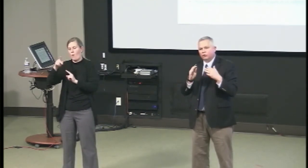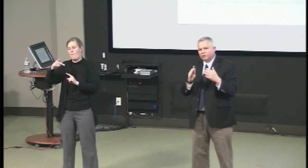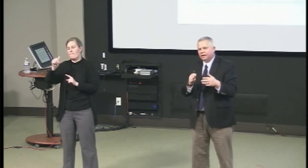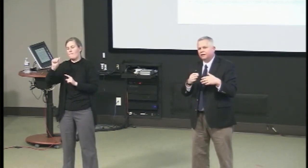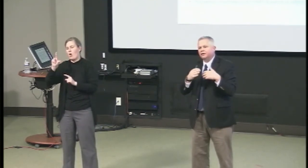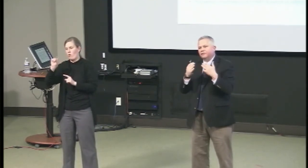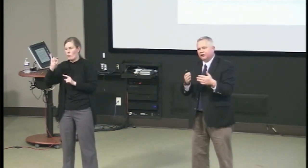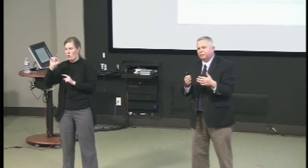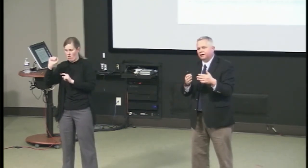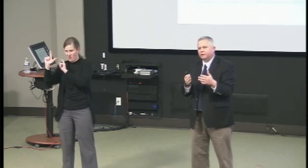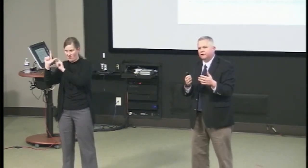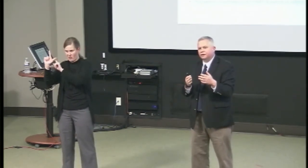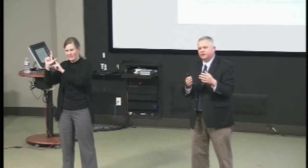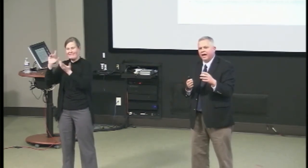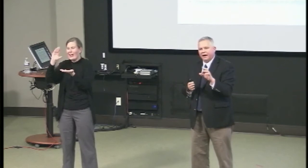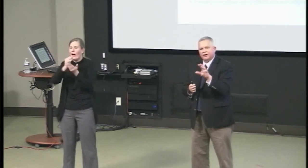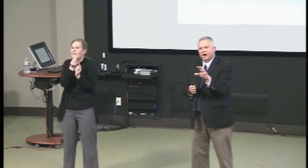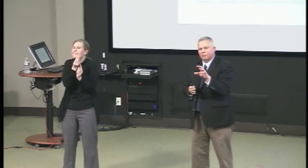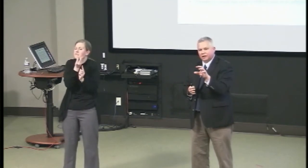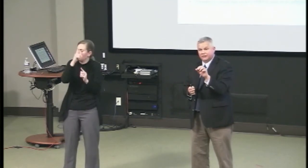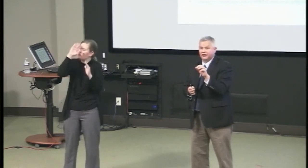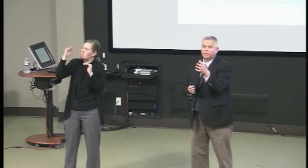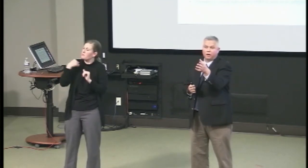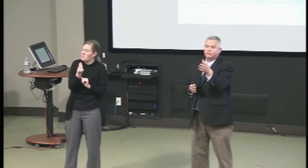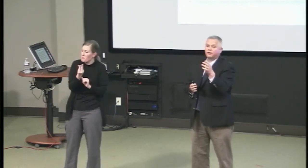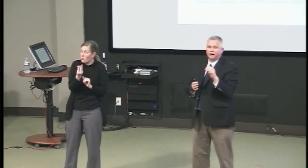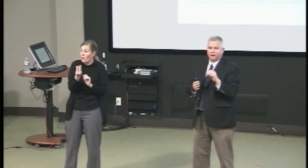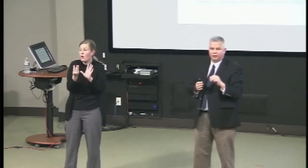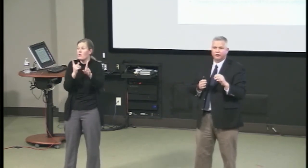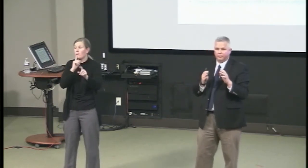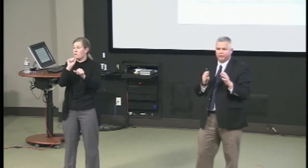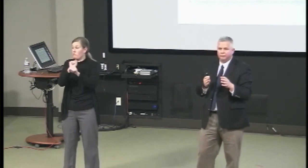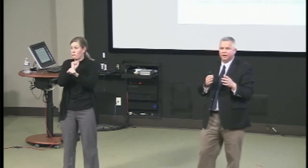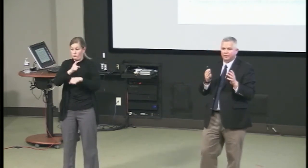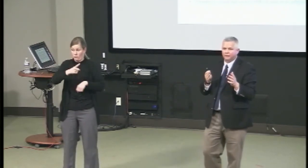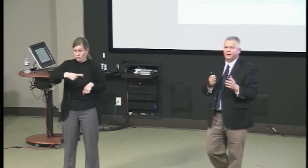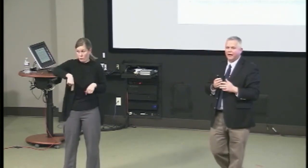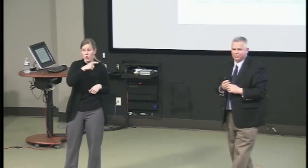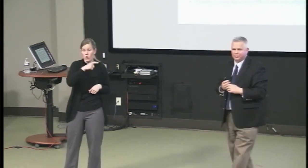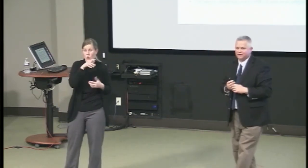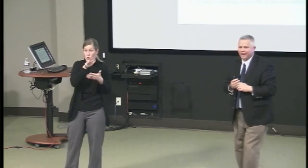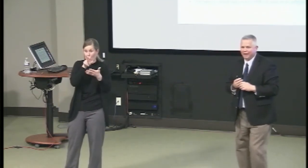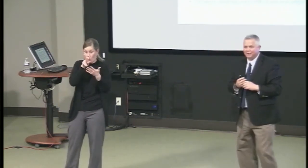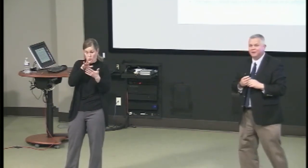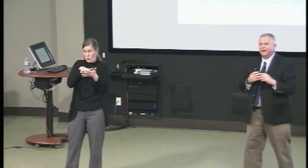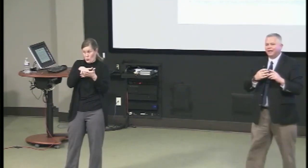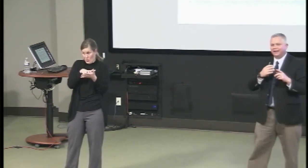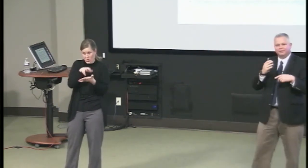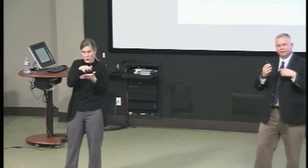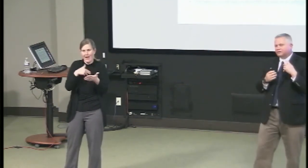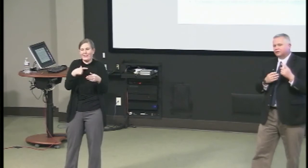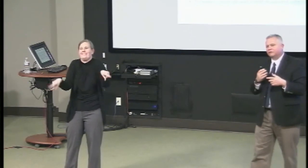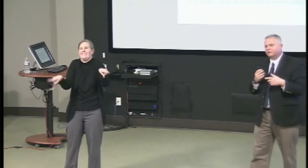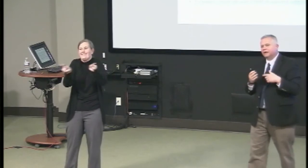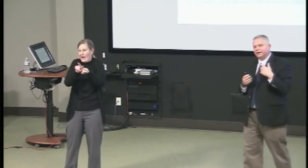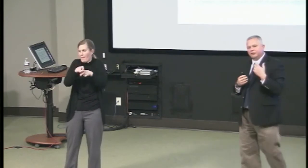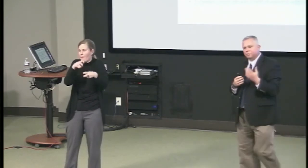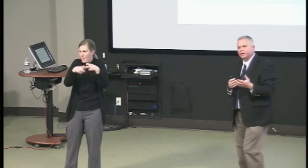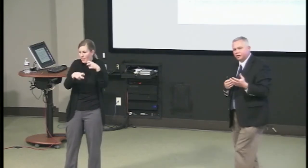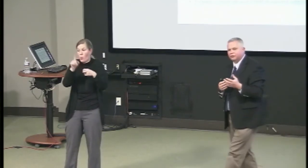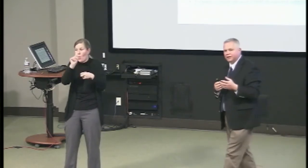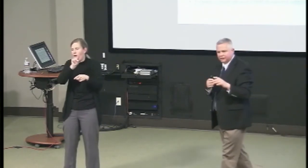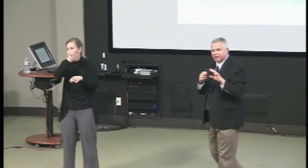that poorly developing learners have anomalies in the pulvinar of the thalamus and in